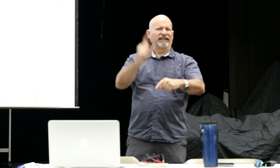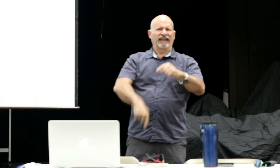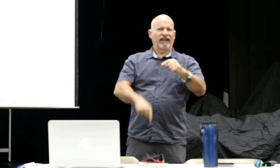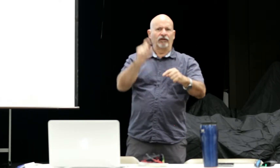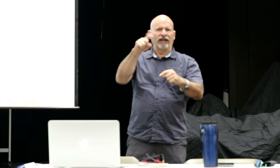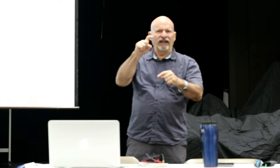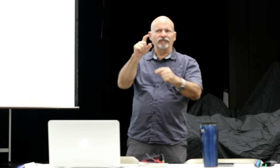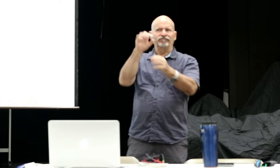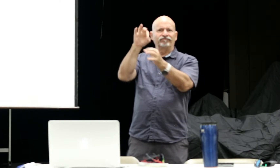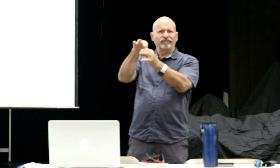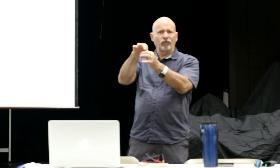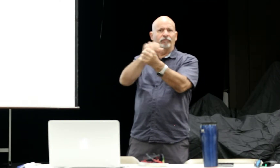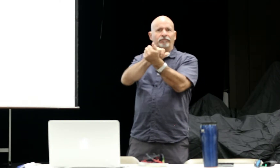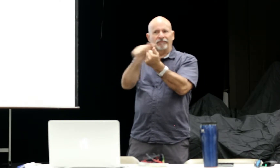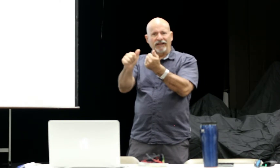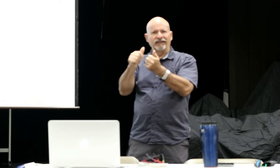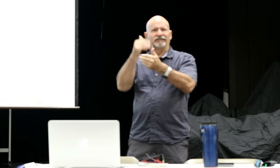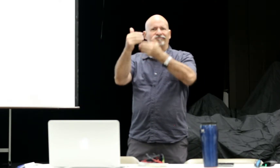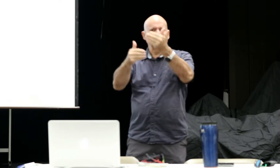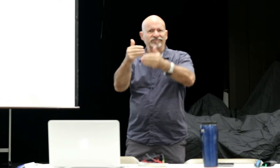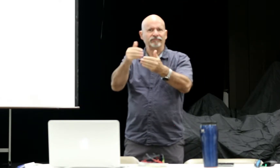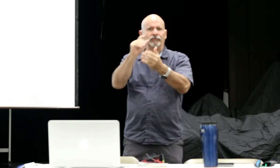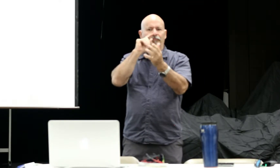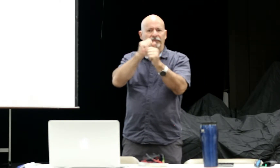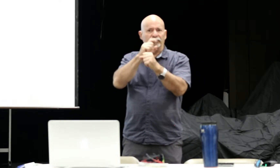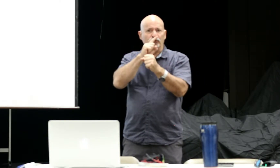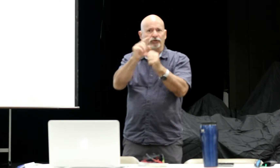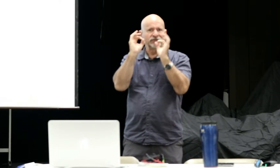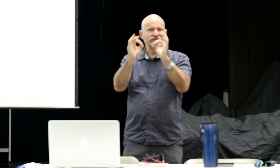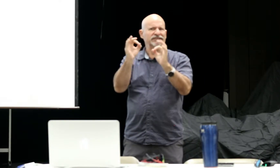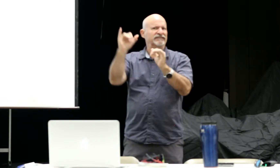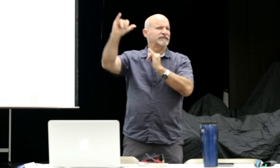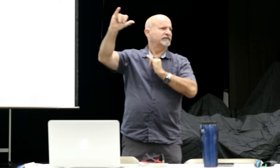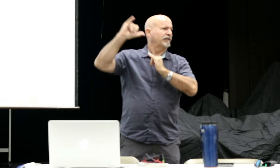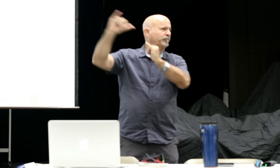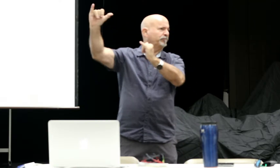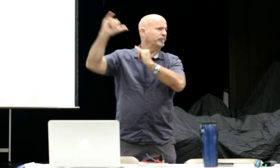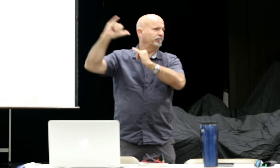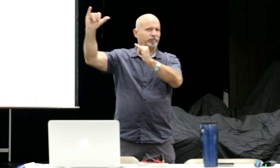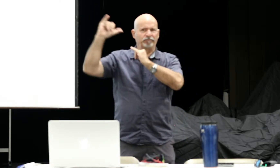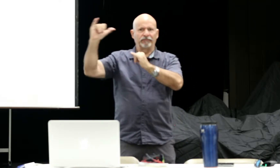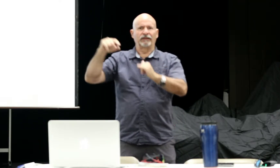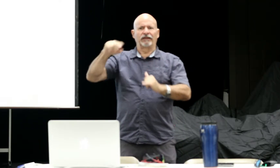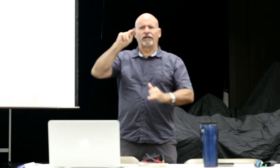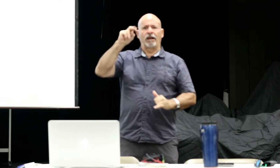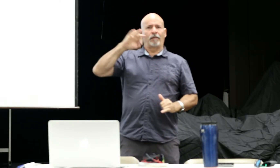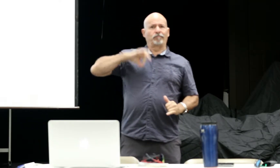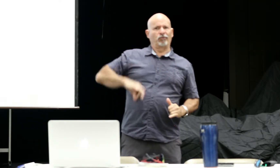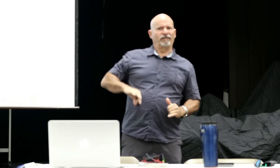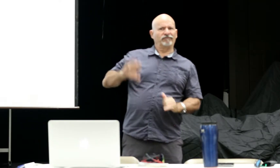We are not allowed by law to make that many changes, but we want to make sure that we are in accordance